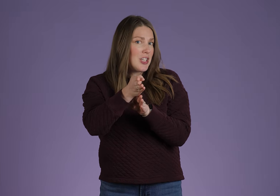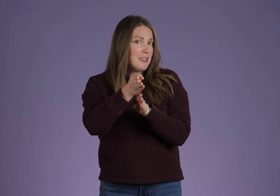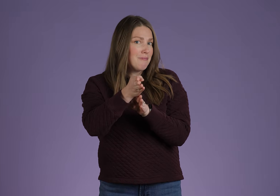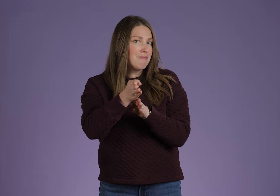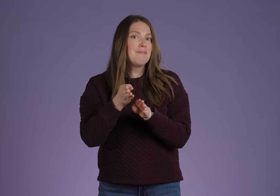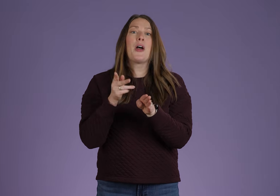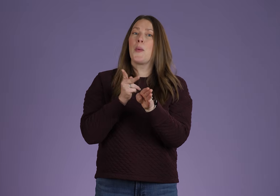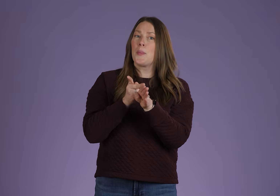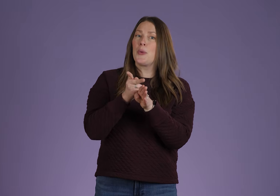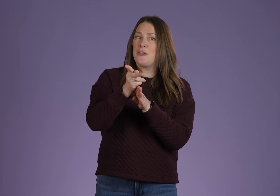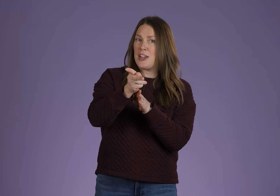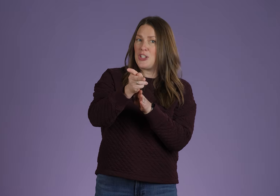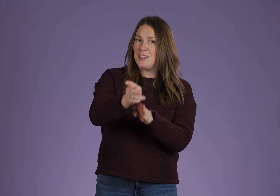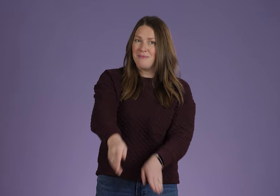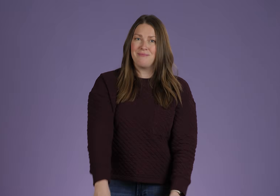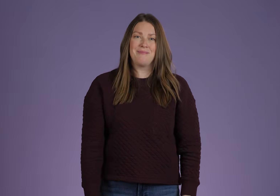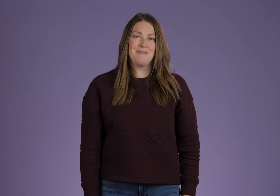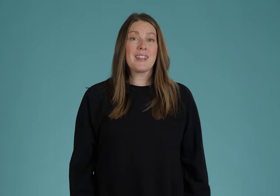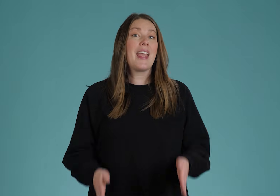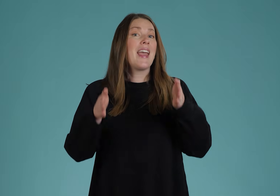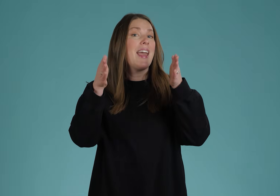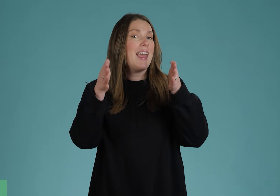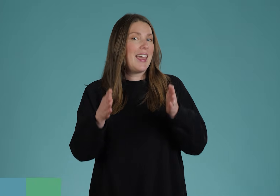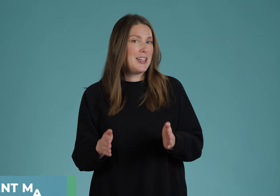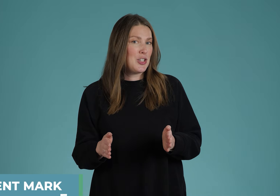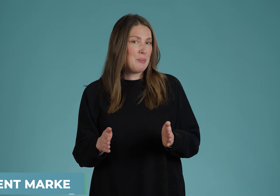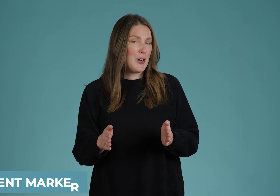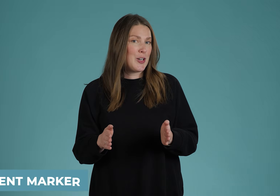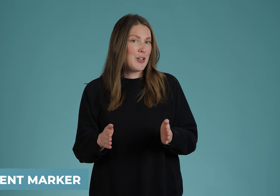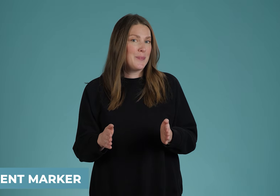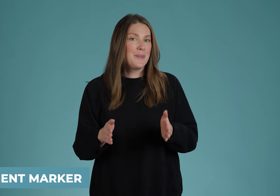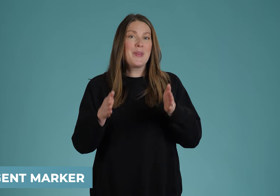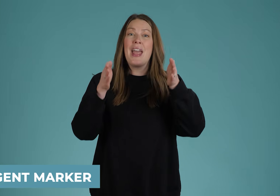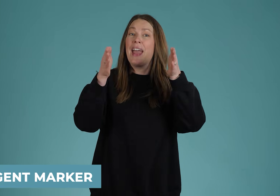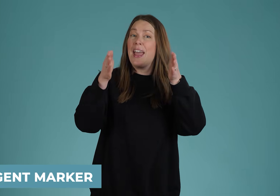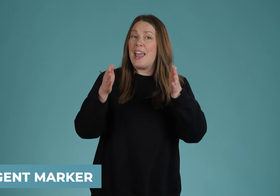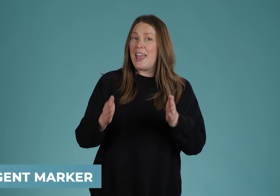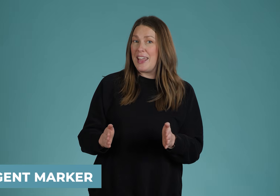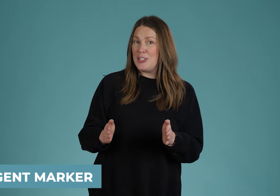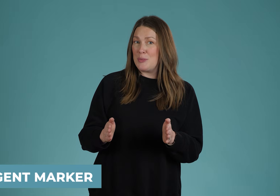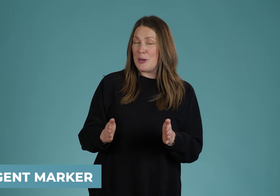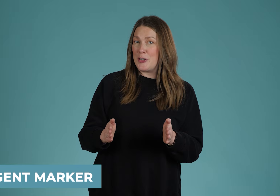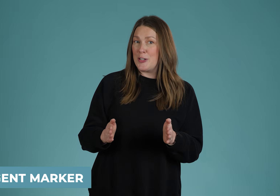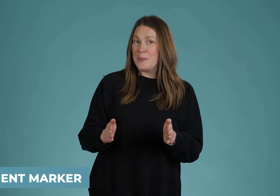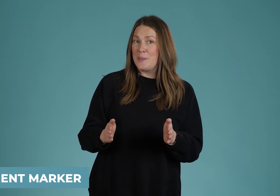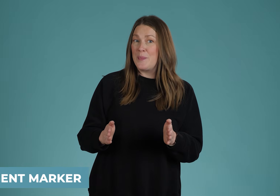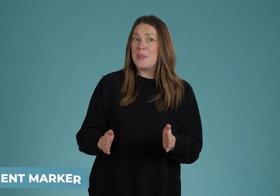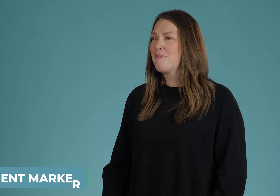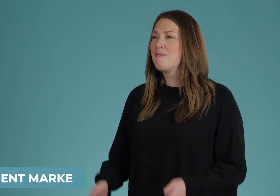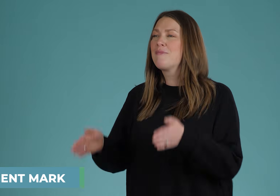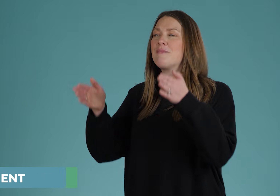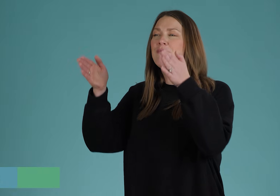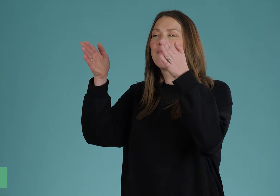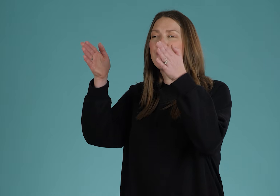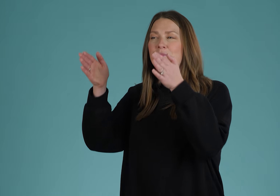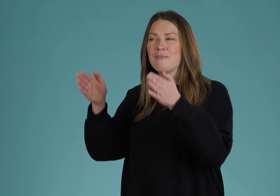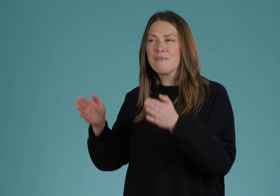Profession, profession. Agent marker, agent marker. This